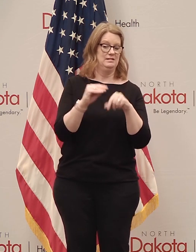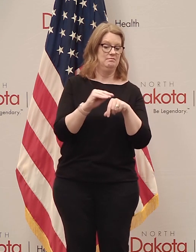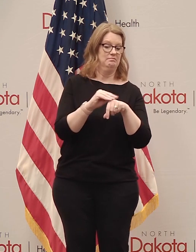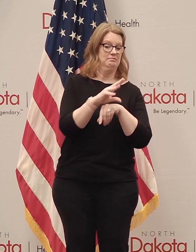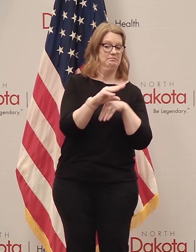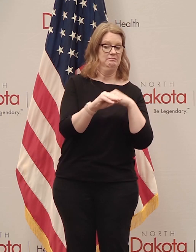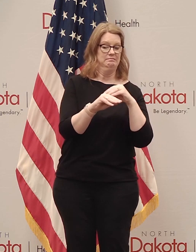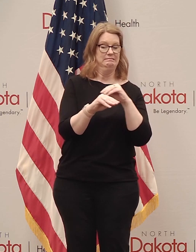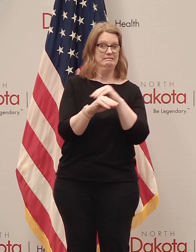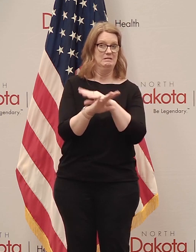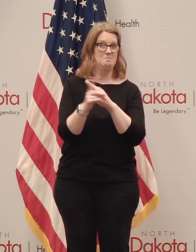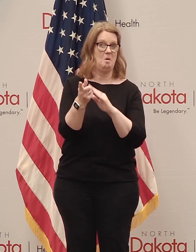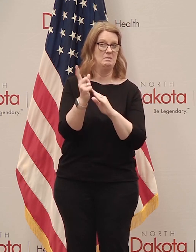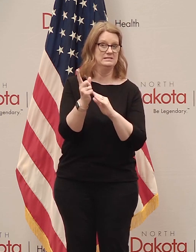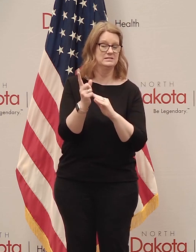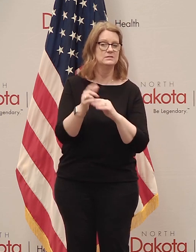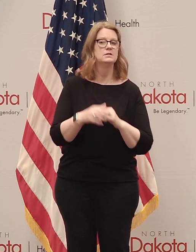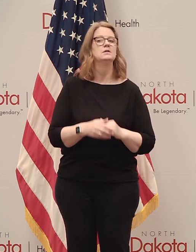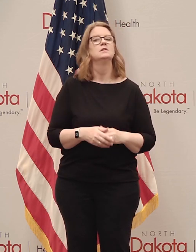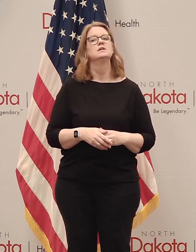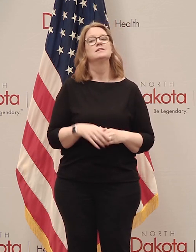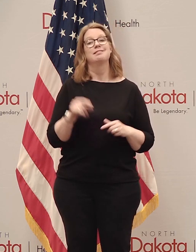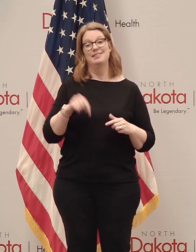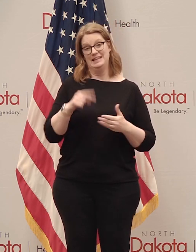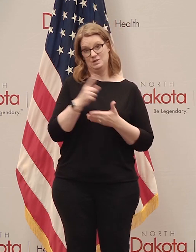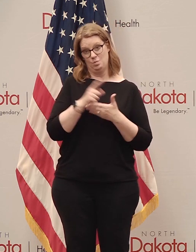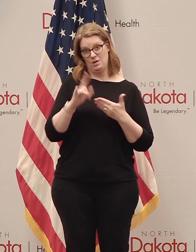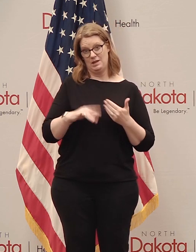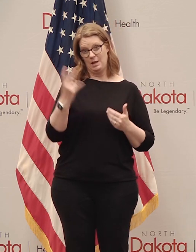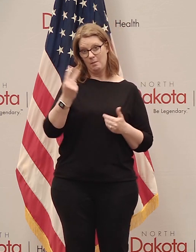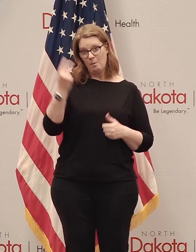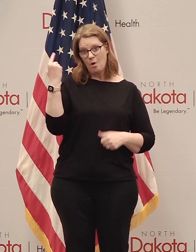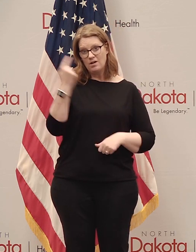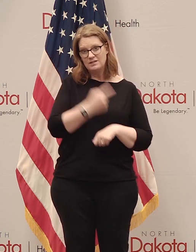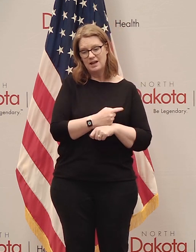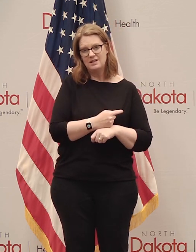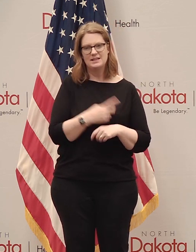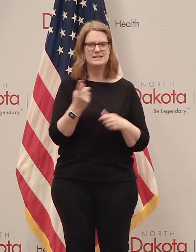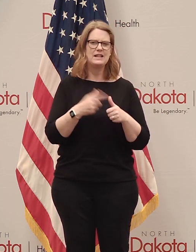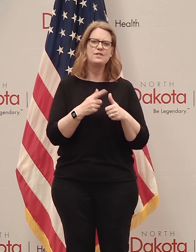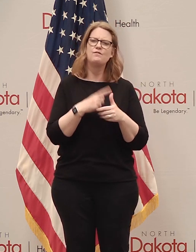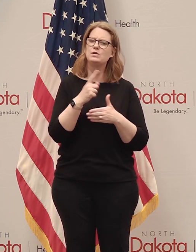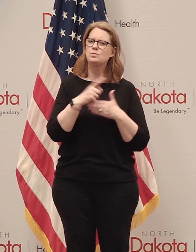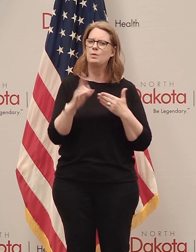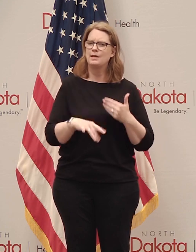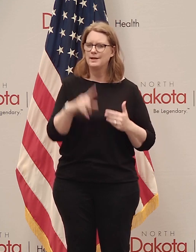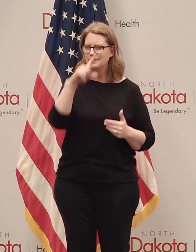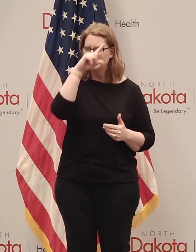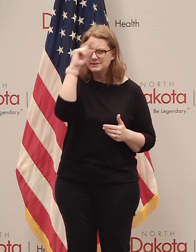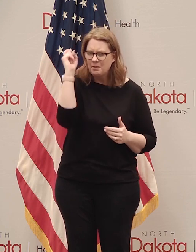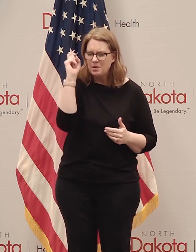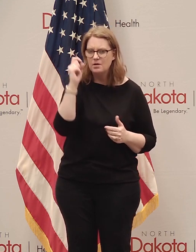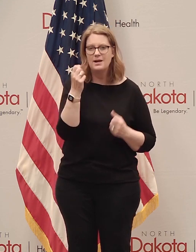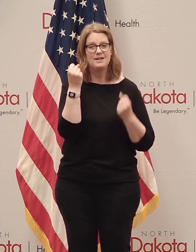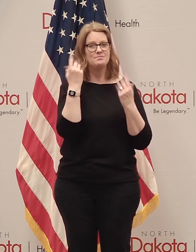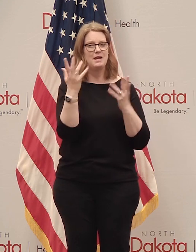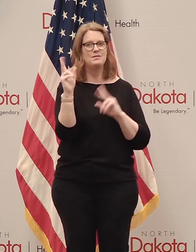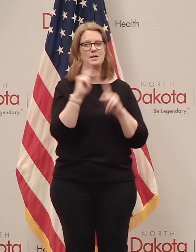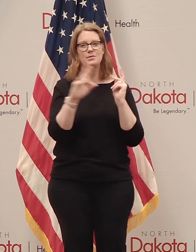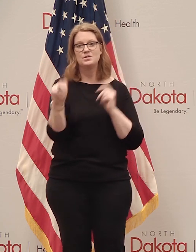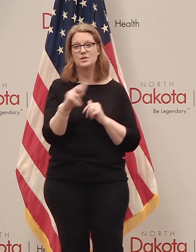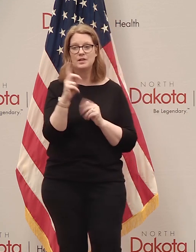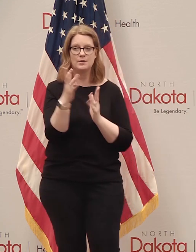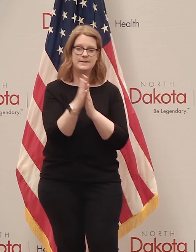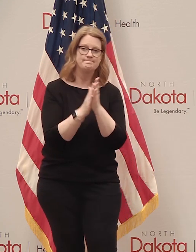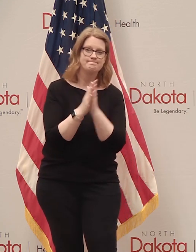economy. And we know that Memorial Day weekend is considered by many to be the first weekend of summer. And we know that many North Dakotans are looking